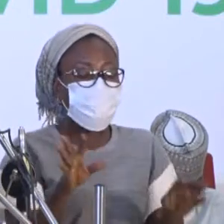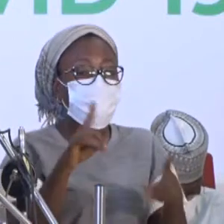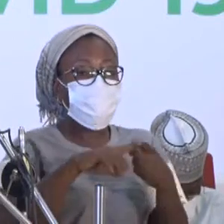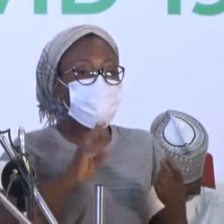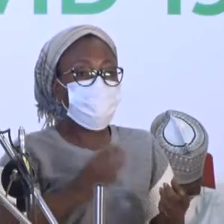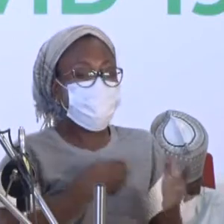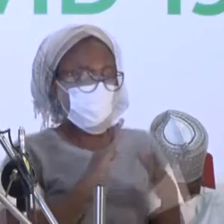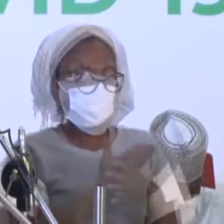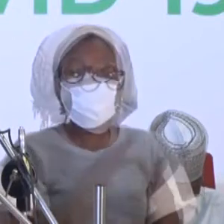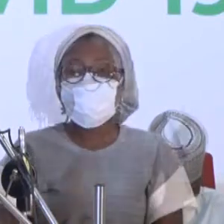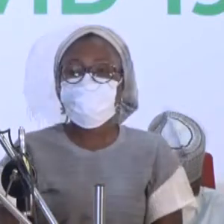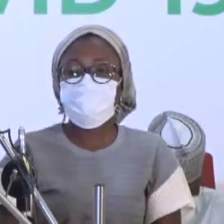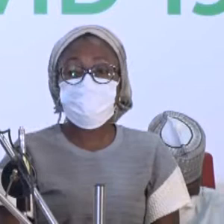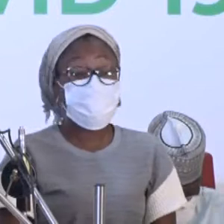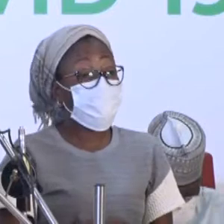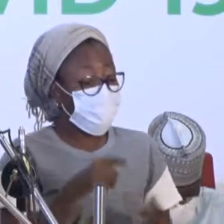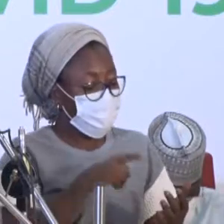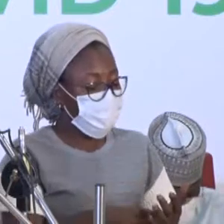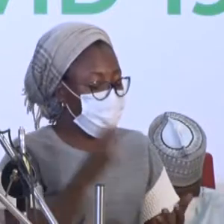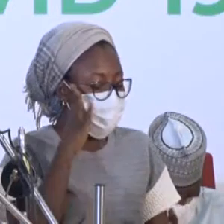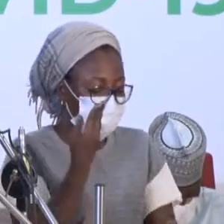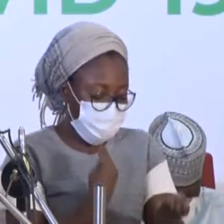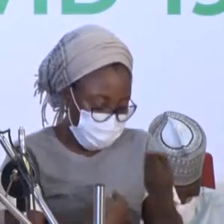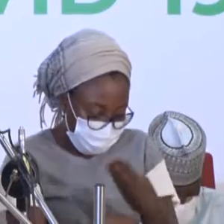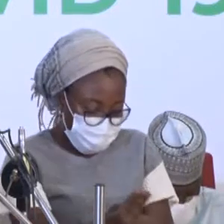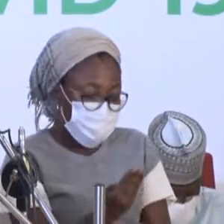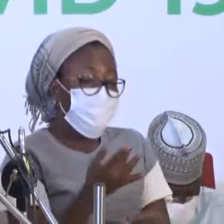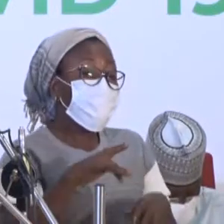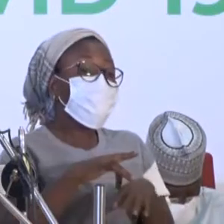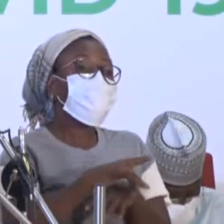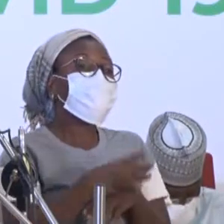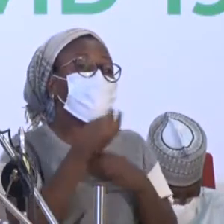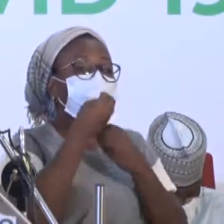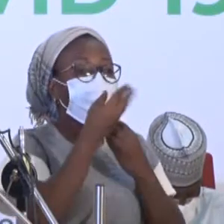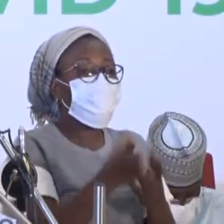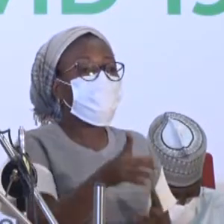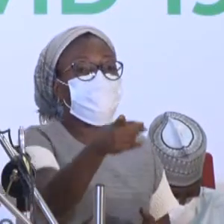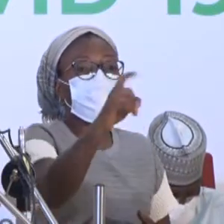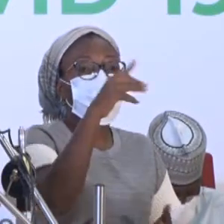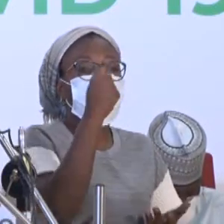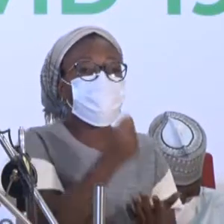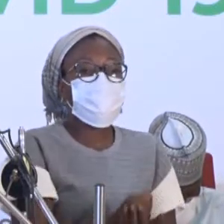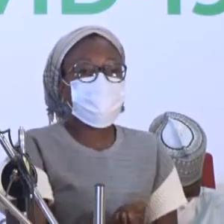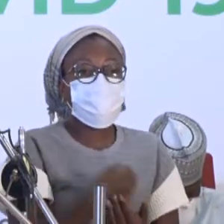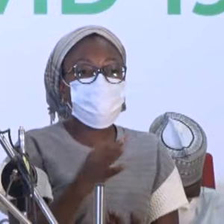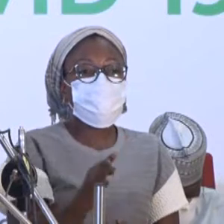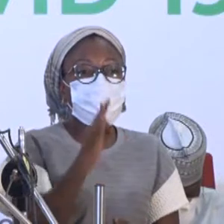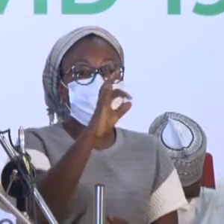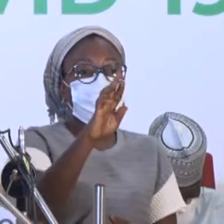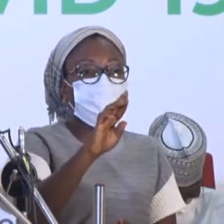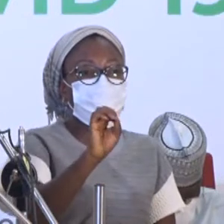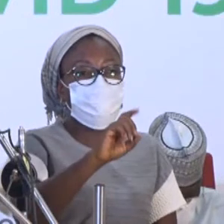April 2021. This will replace the earlier communicated 100,000 doses of Pfizer